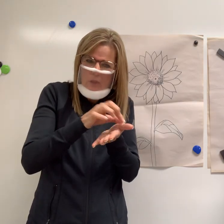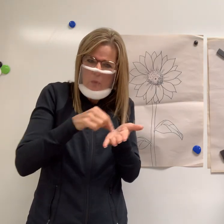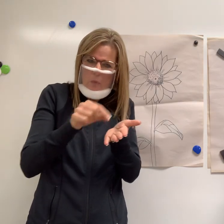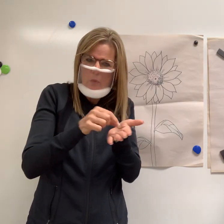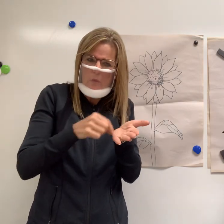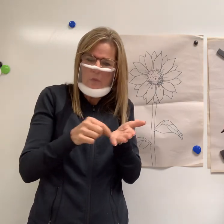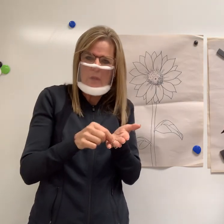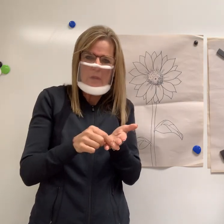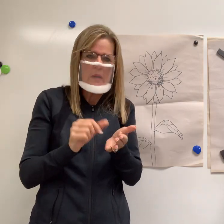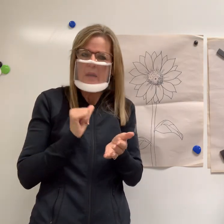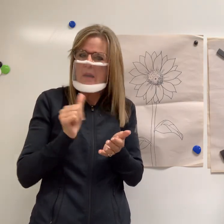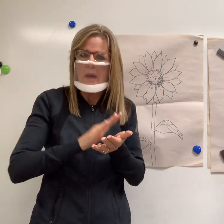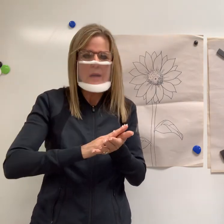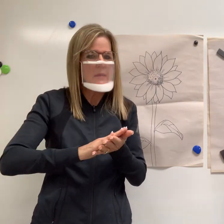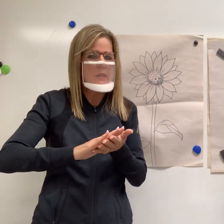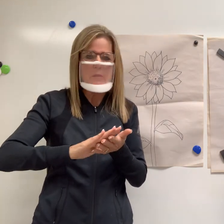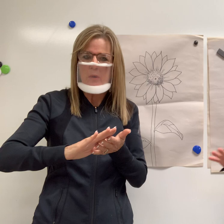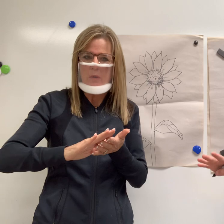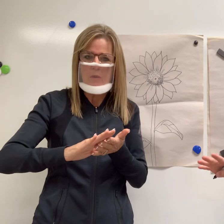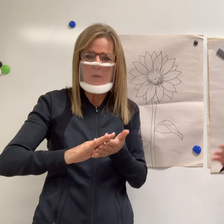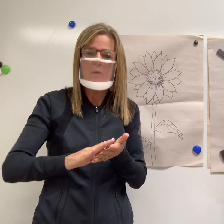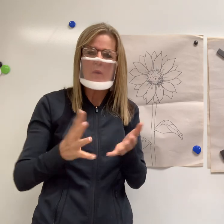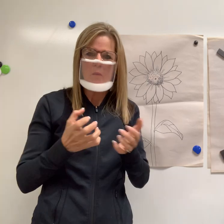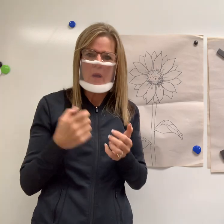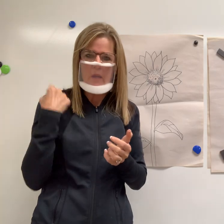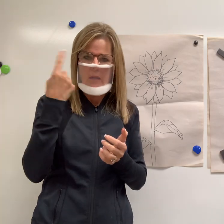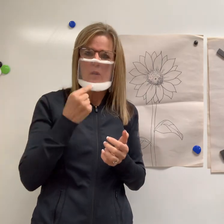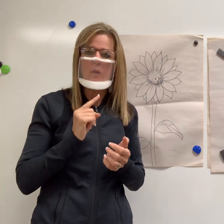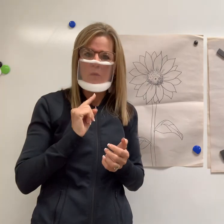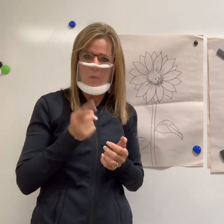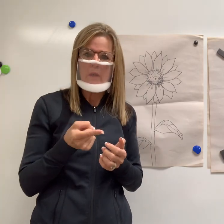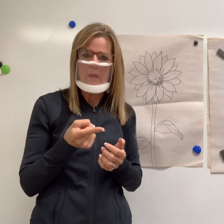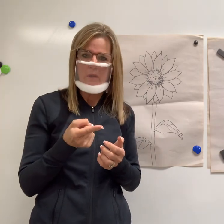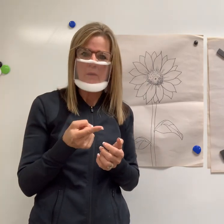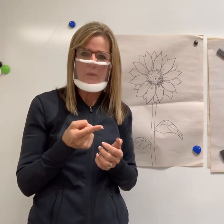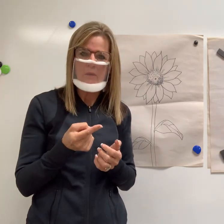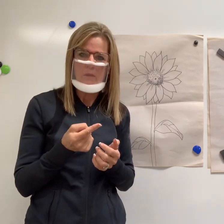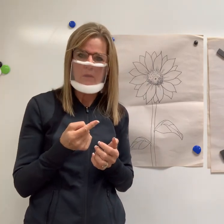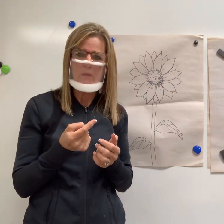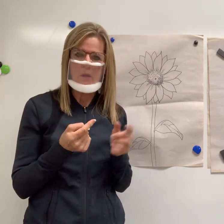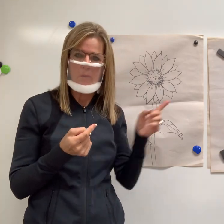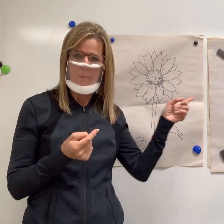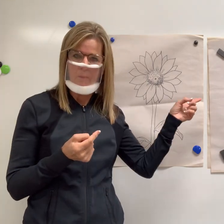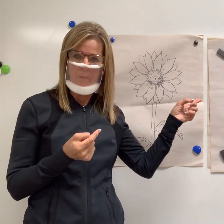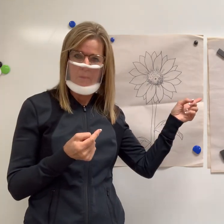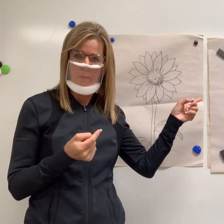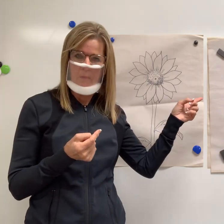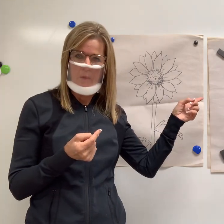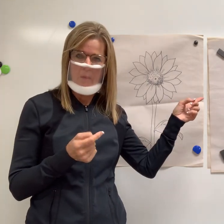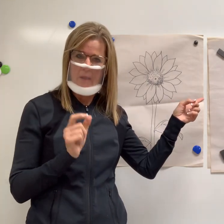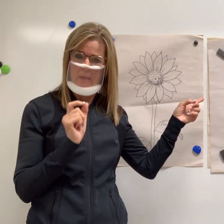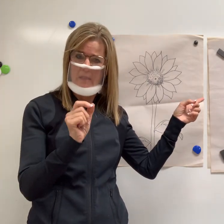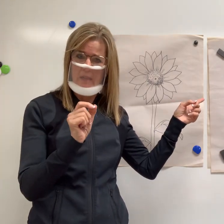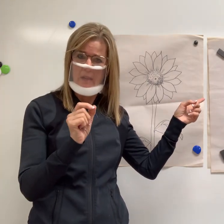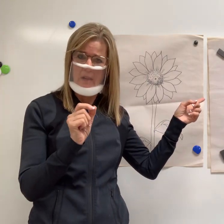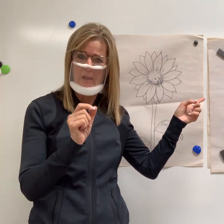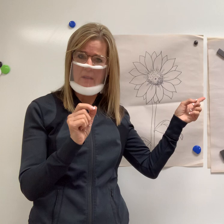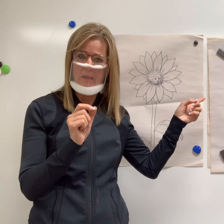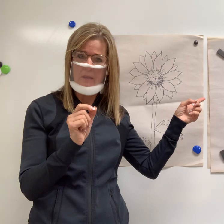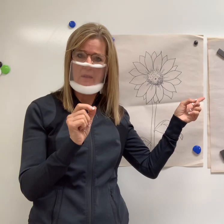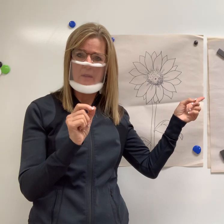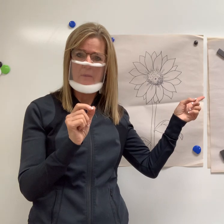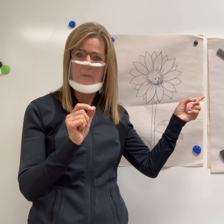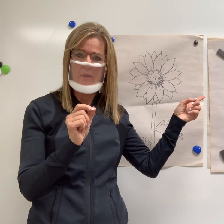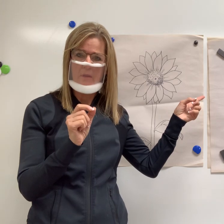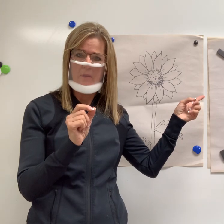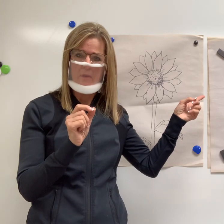not smooth, it's rough and bumpy. So we wanna make it look that way. So around this little tiny dot that you started with, we're